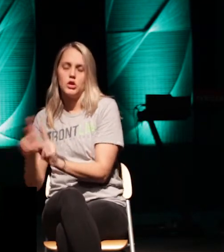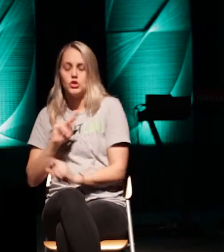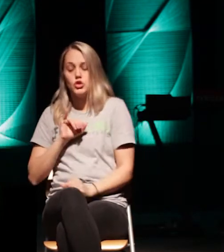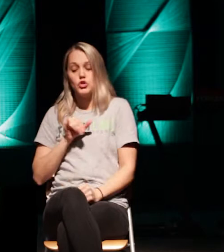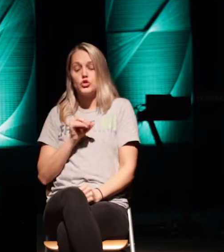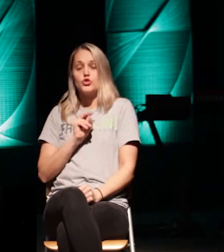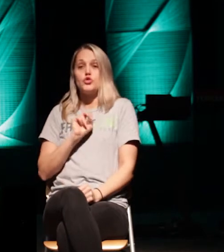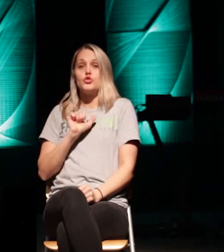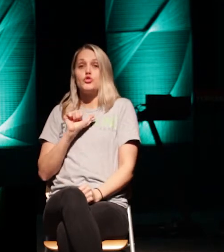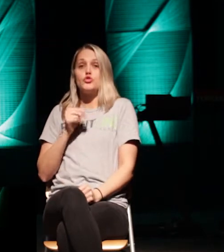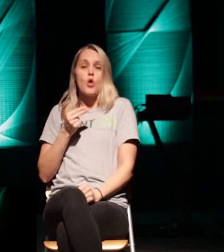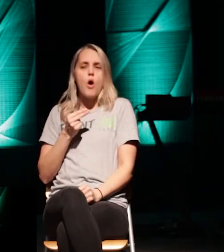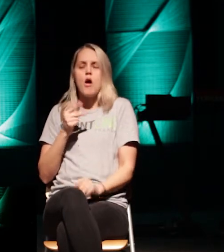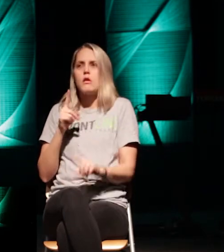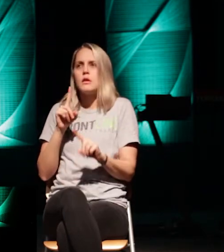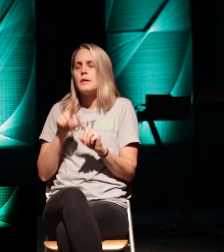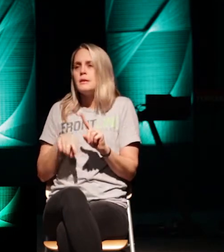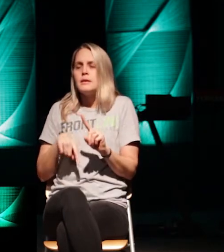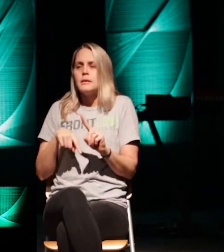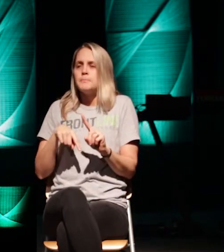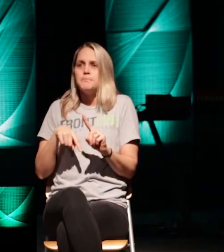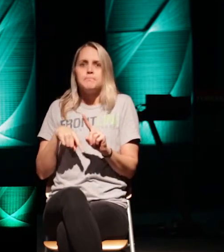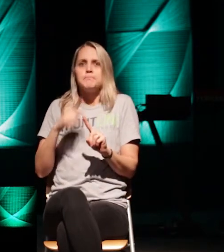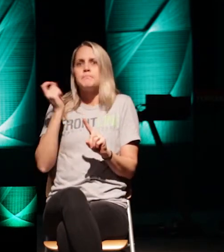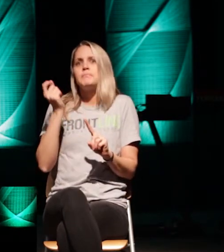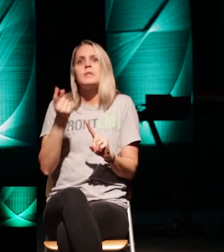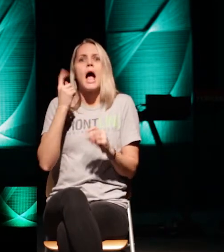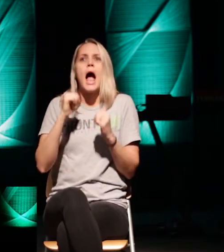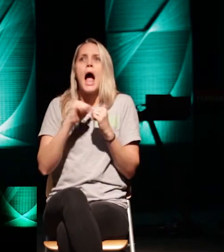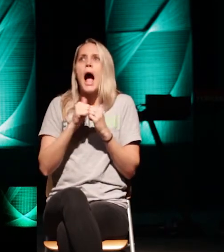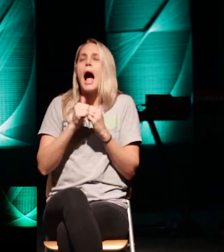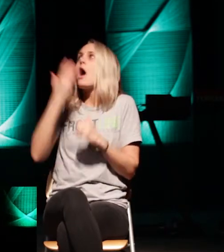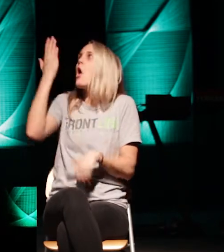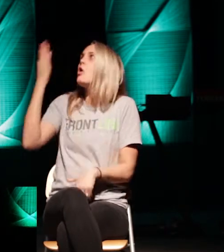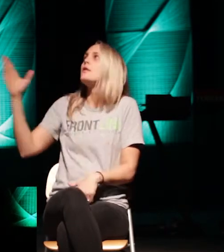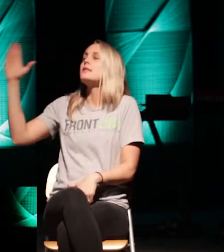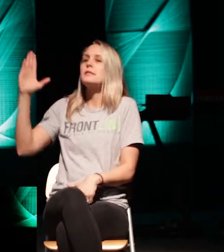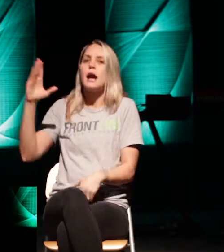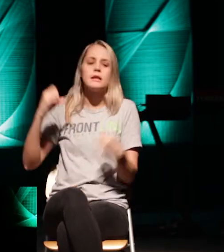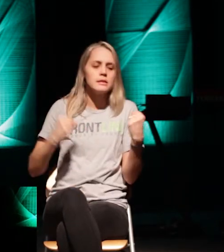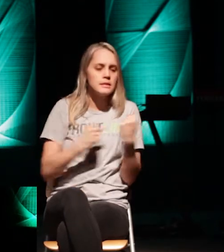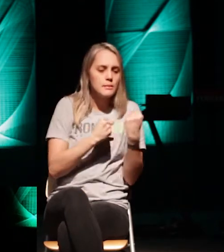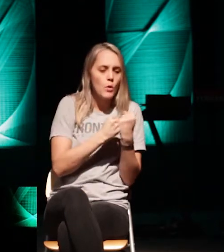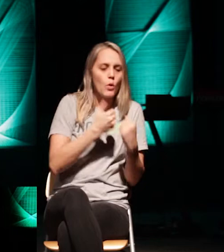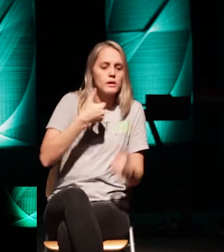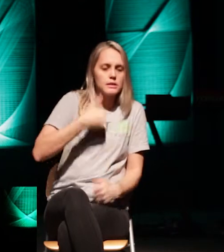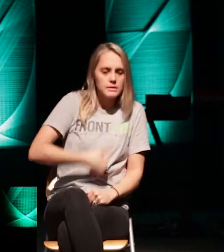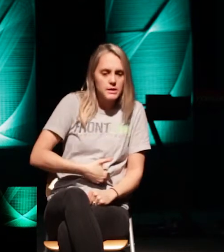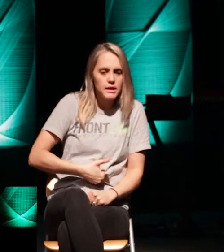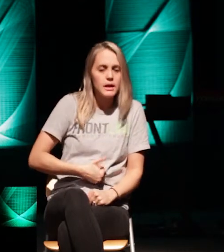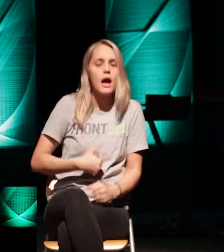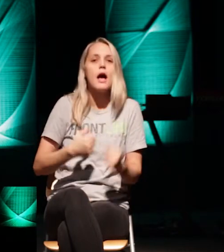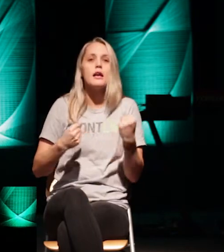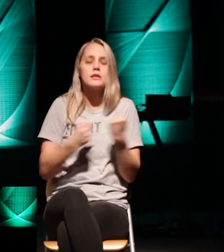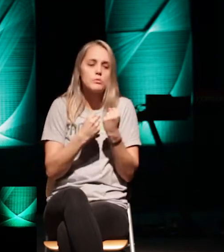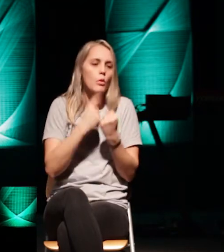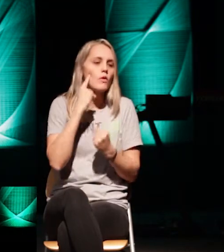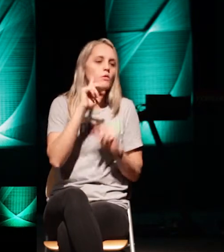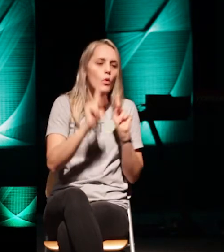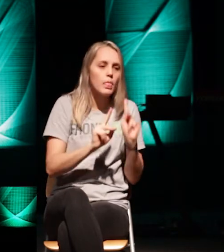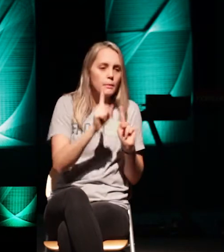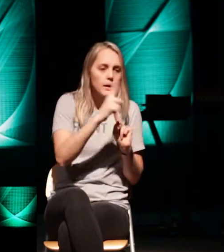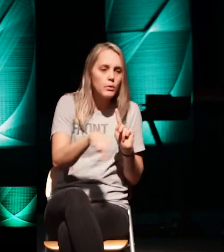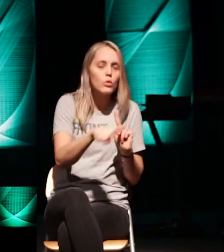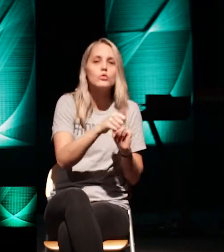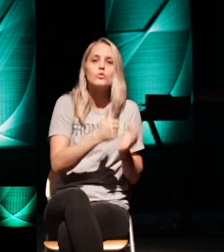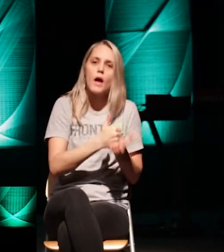mind around how God can be both for me, for his people, for those that he loves and leads and died for, and also those